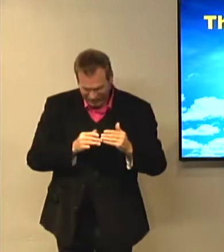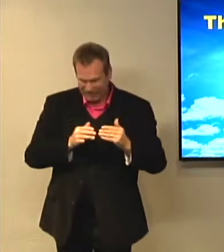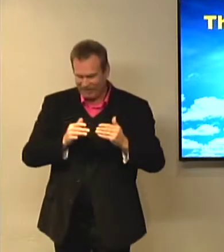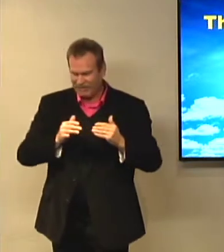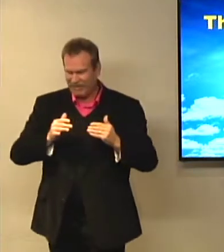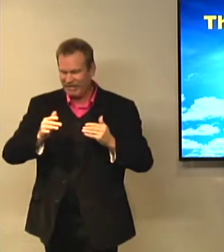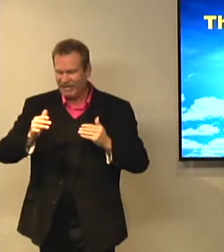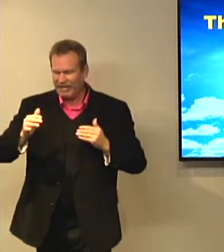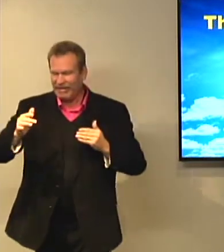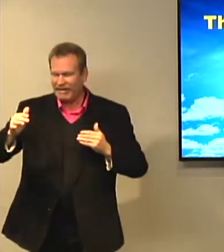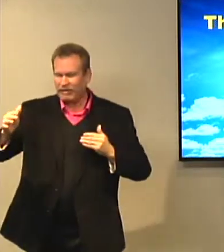Thirty, 40 years ago,